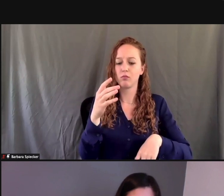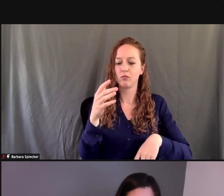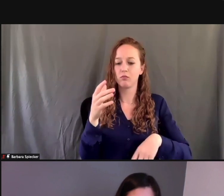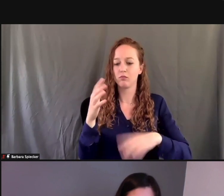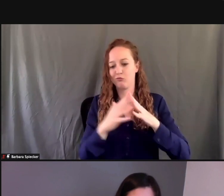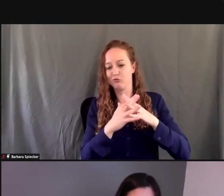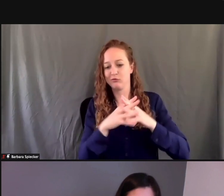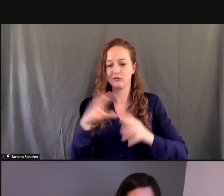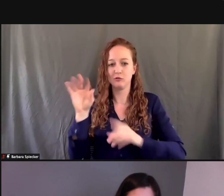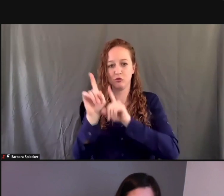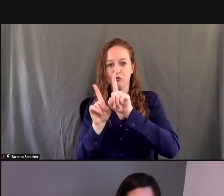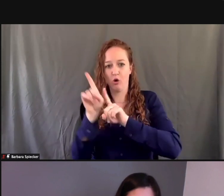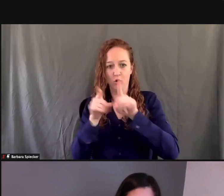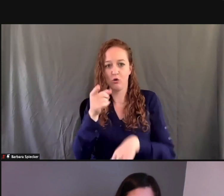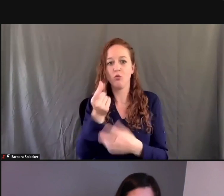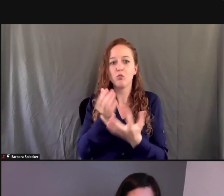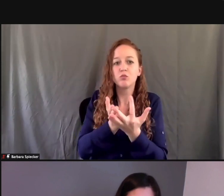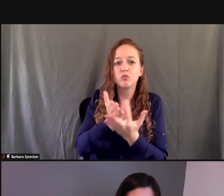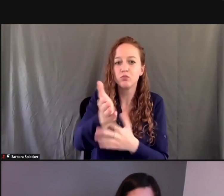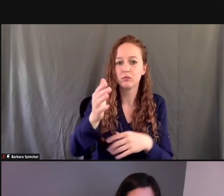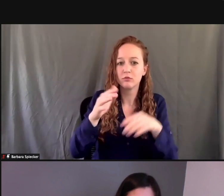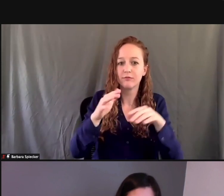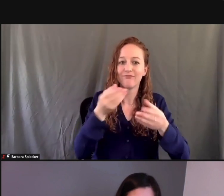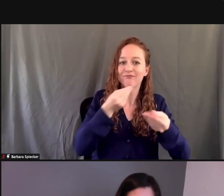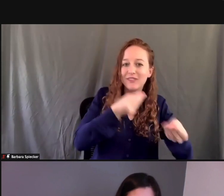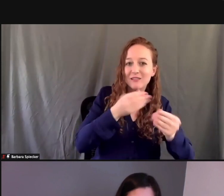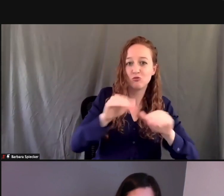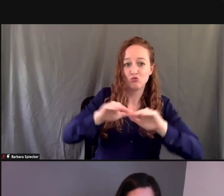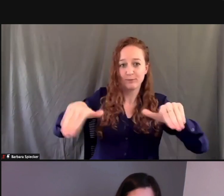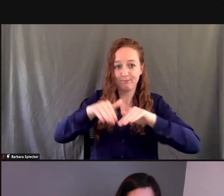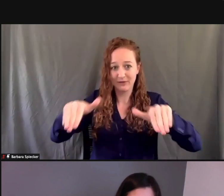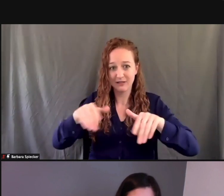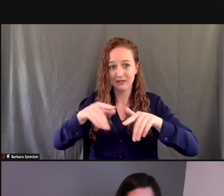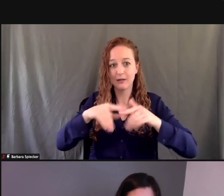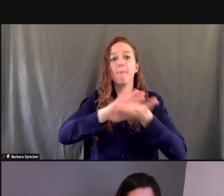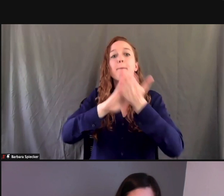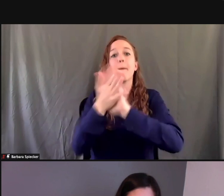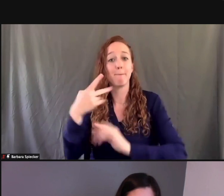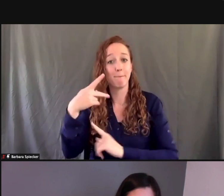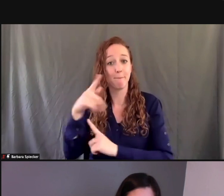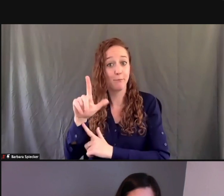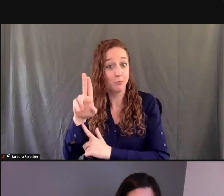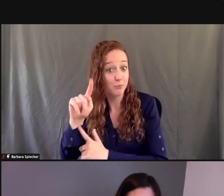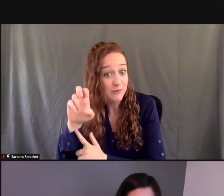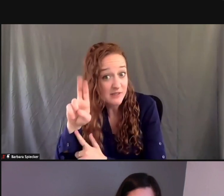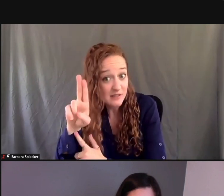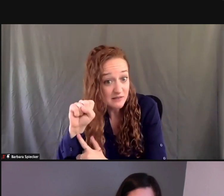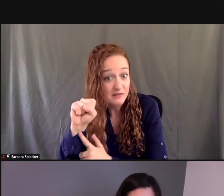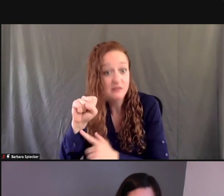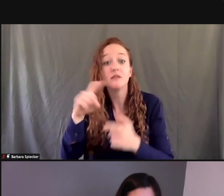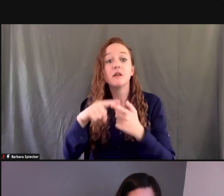right sign actually in that context, because sea urchins,